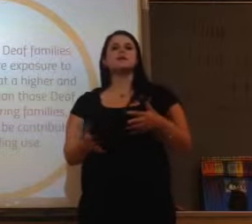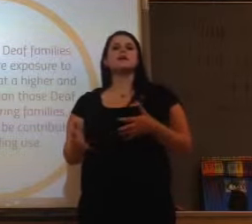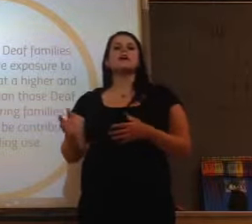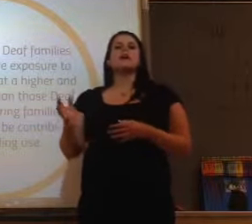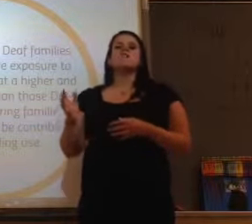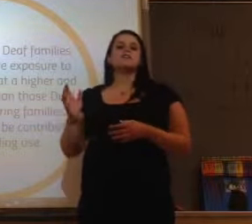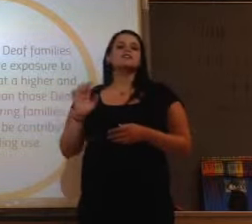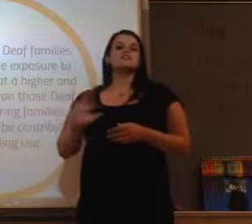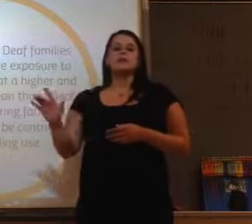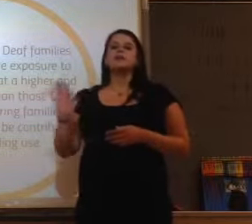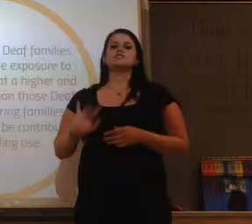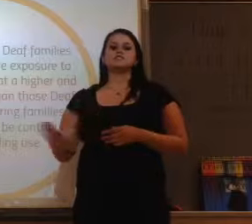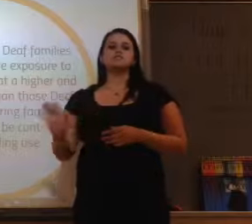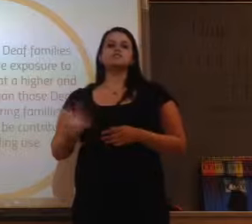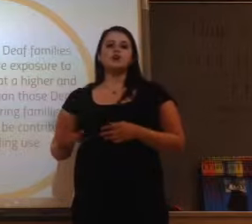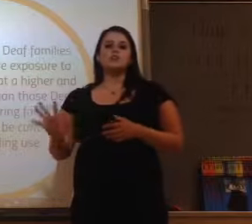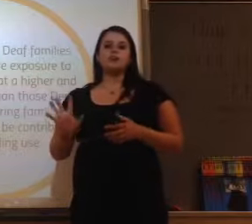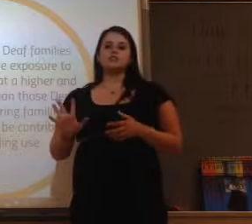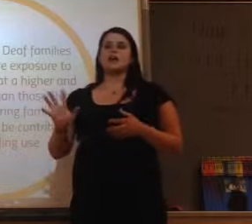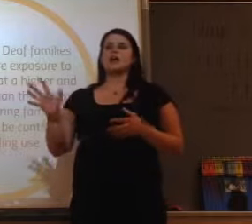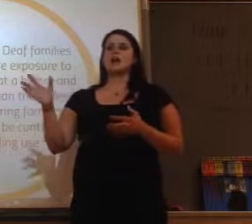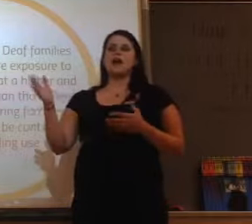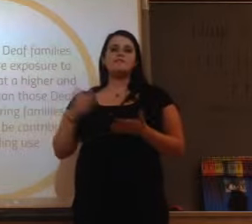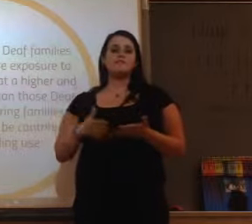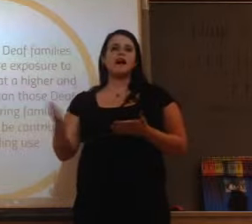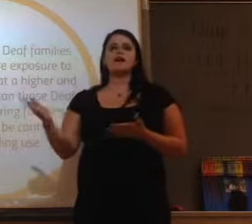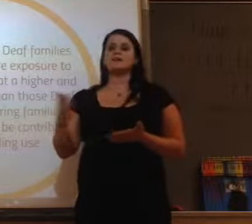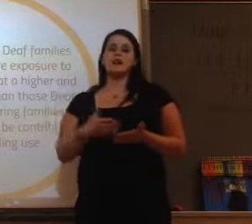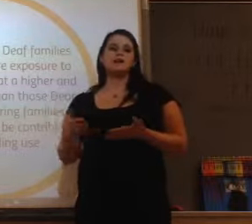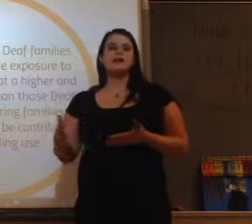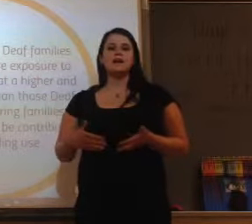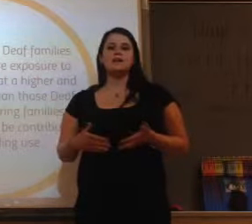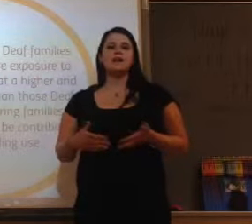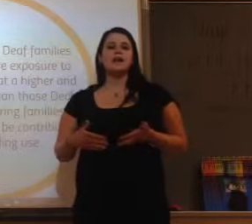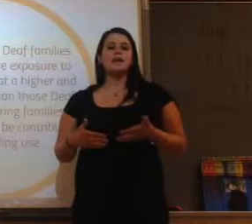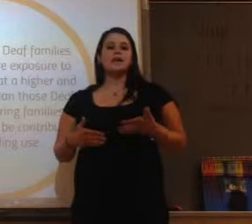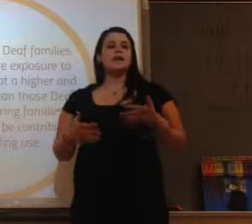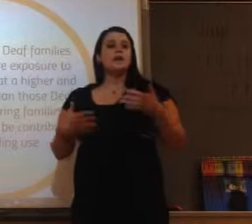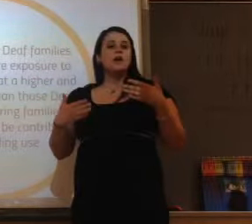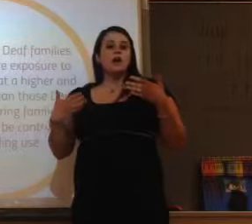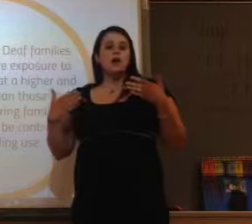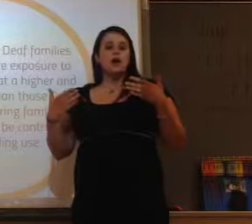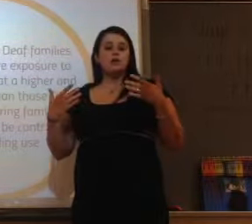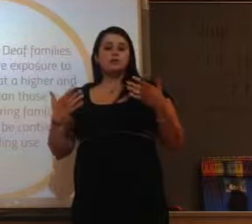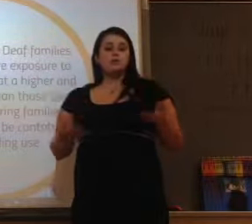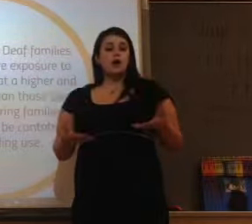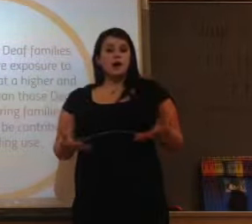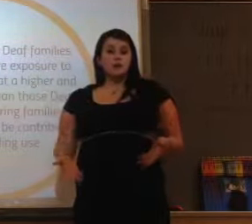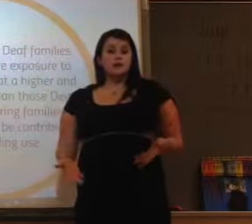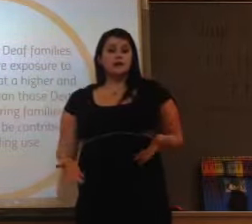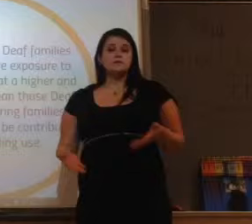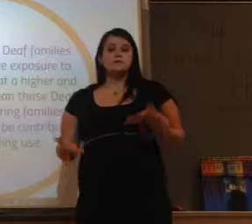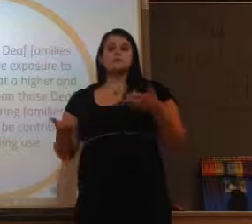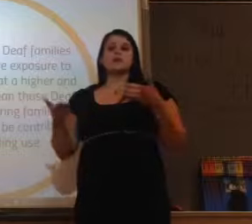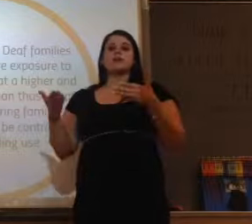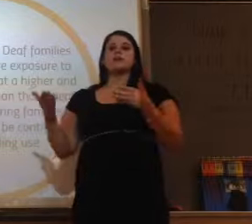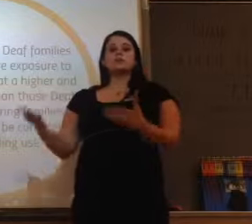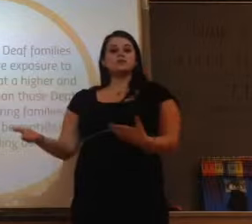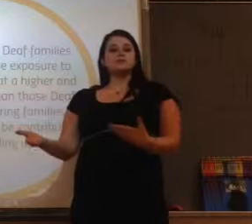community, fingerspelling is used so much, and having that again and again and again will help the deaf student